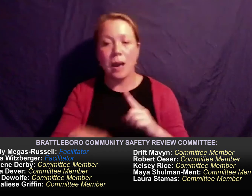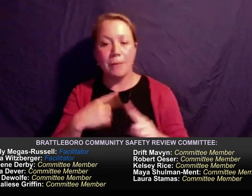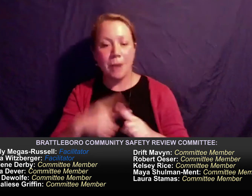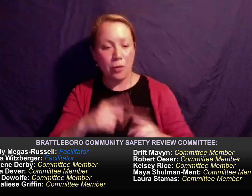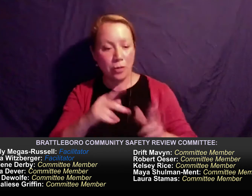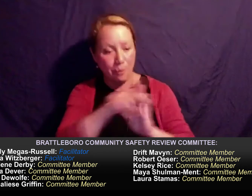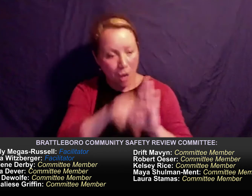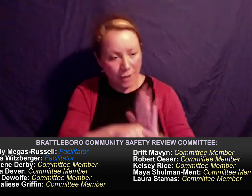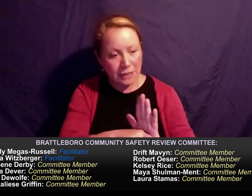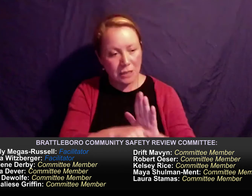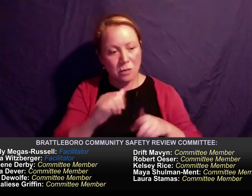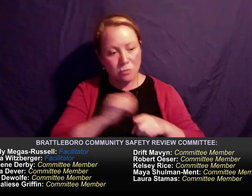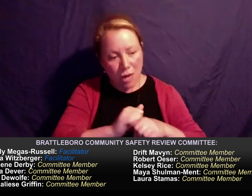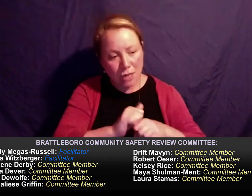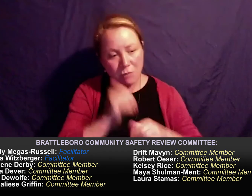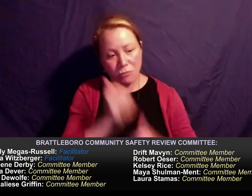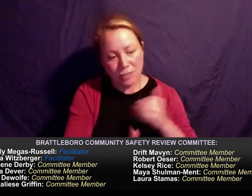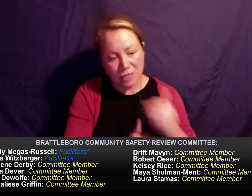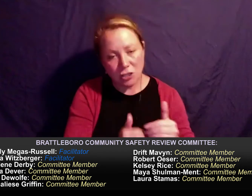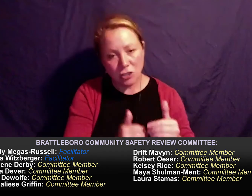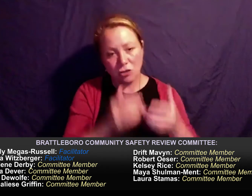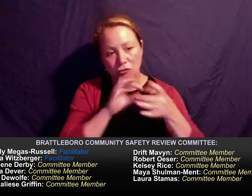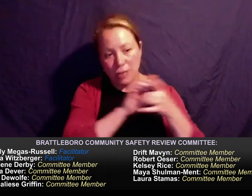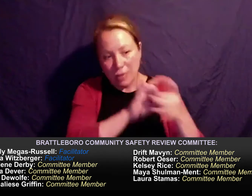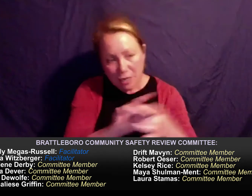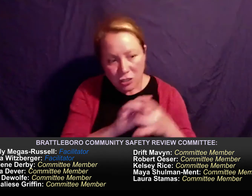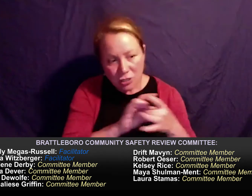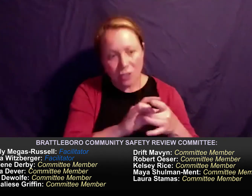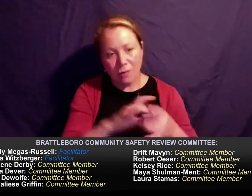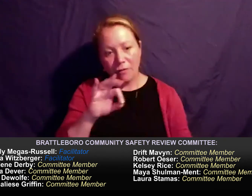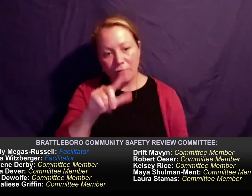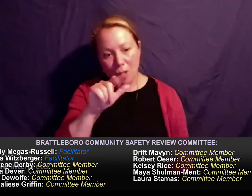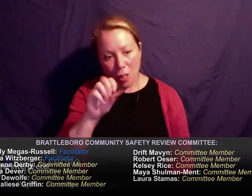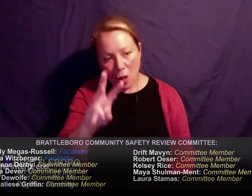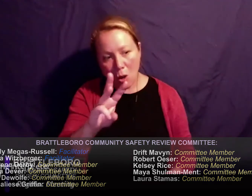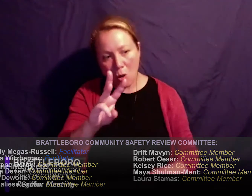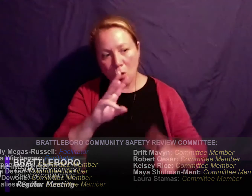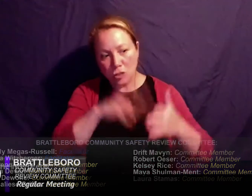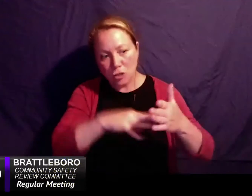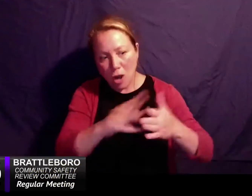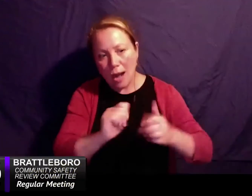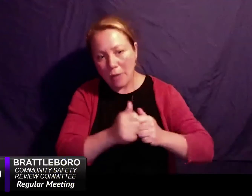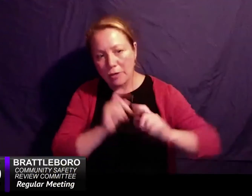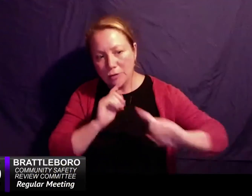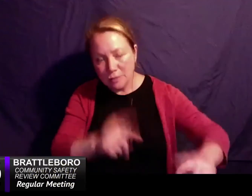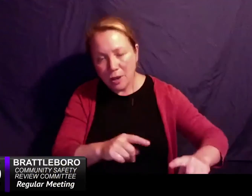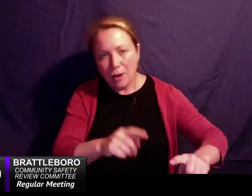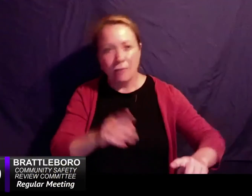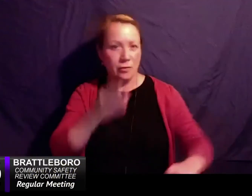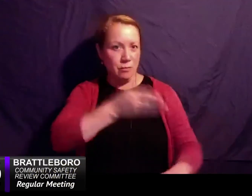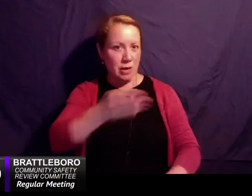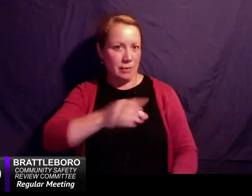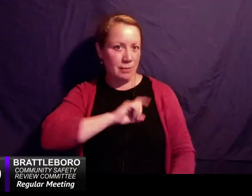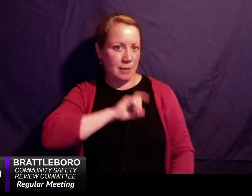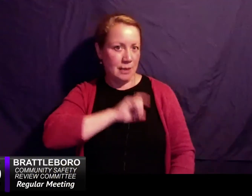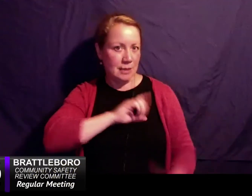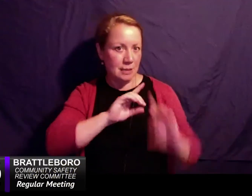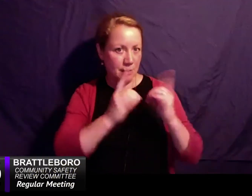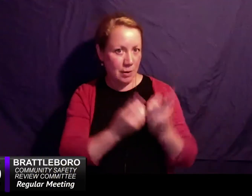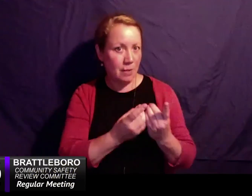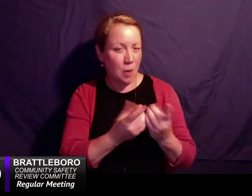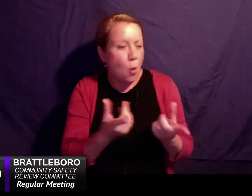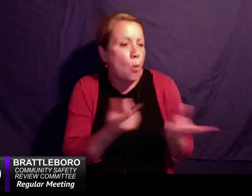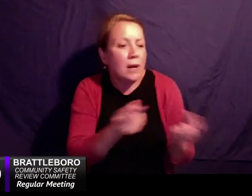procedures, relationships, the flow chart of response. What is the police department in detail actually